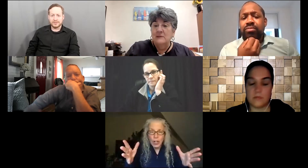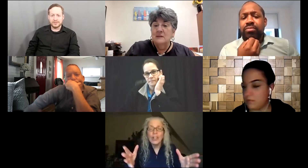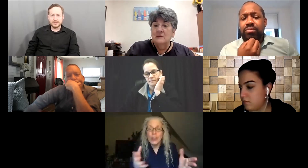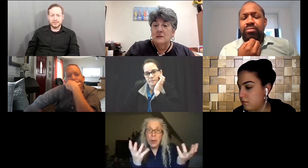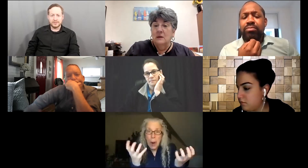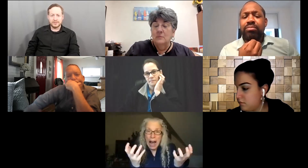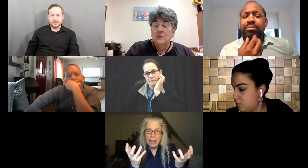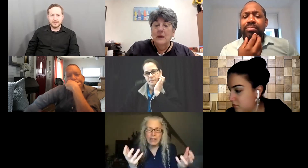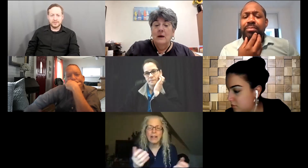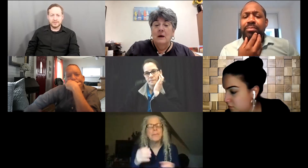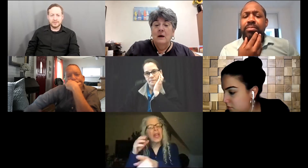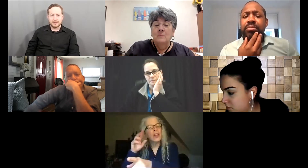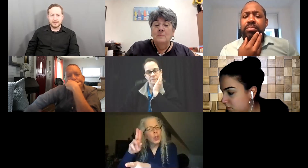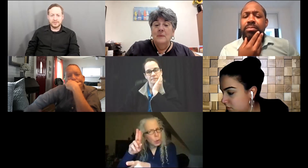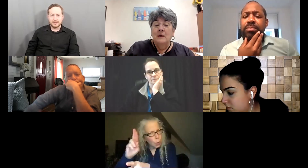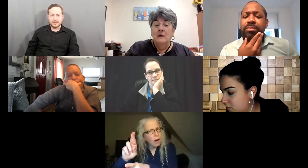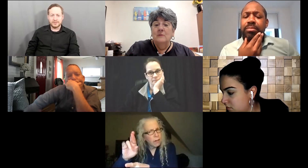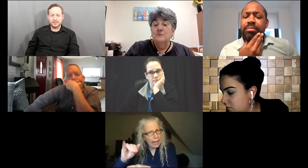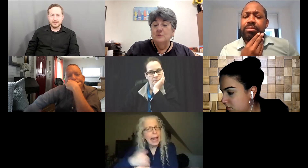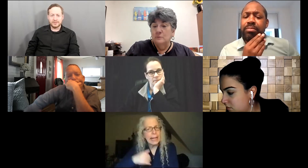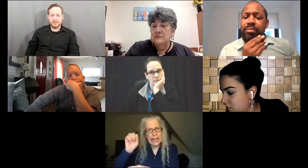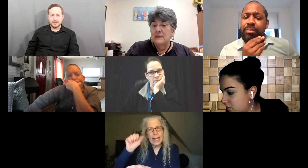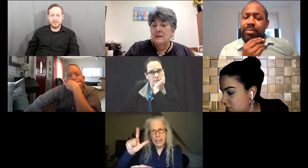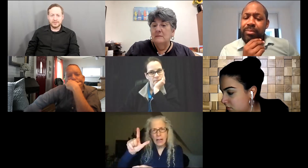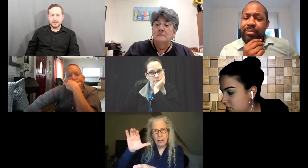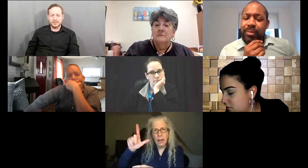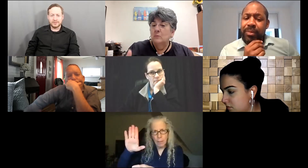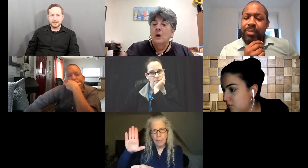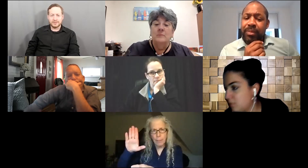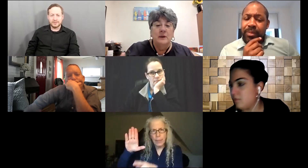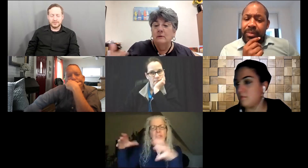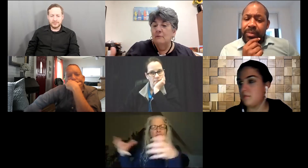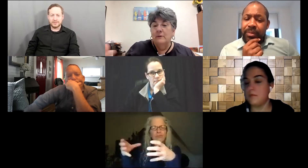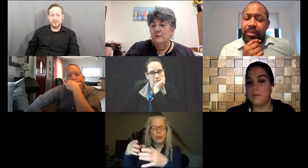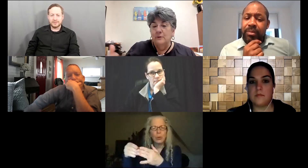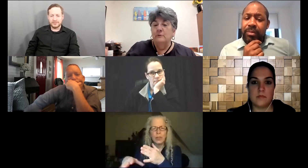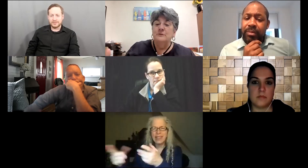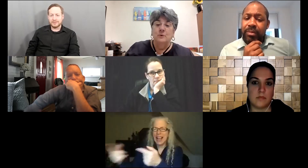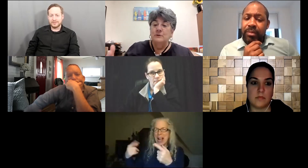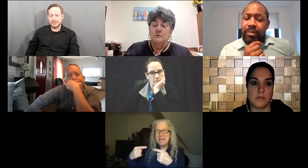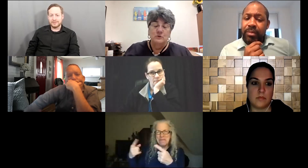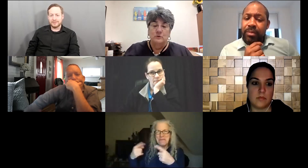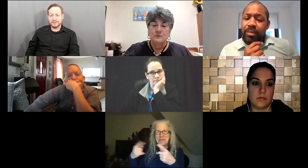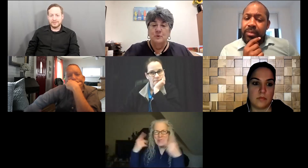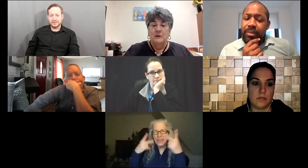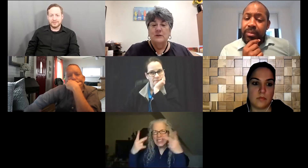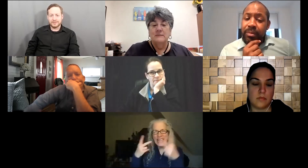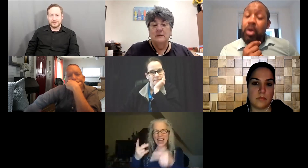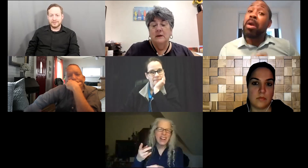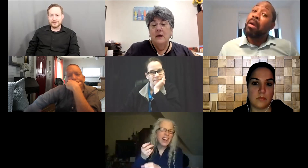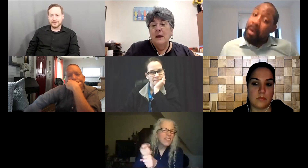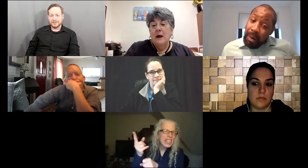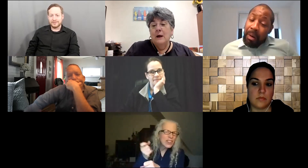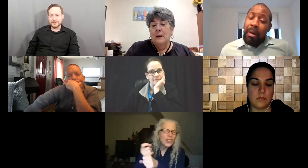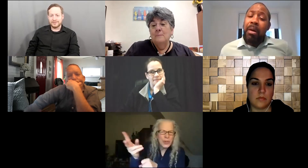an ASL club of students. They come here every other year or so and do a service project